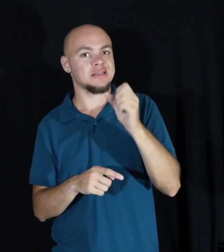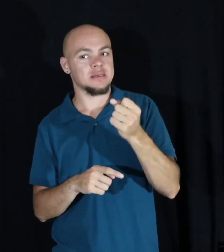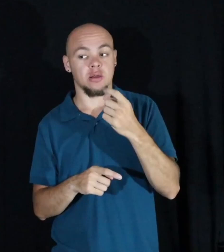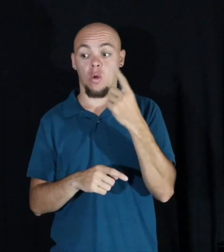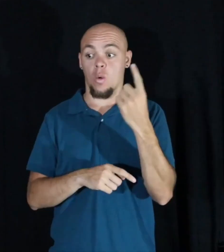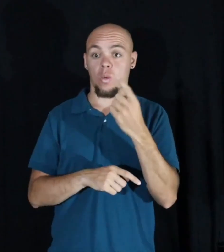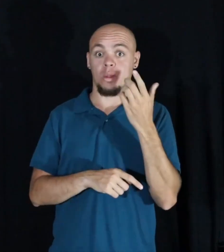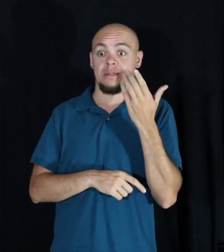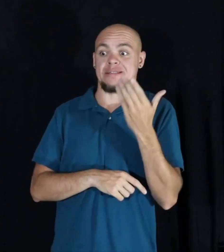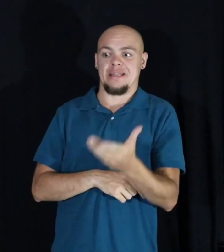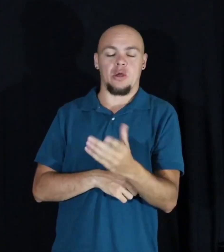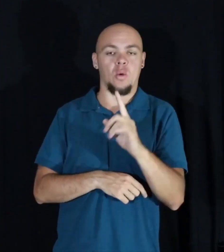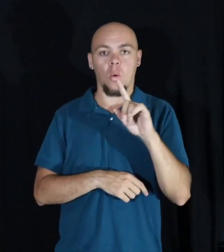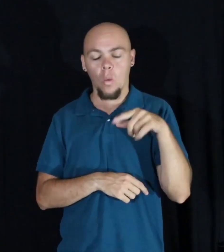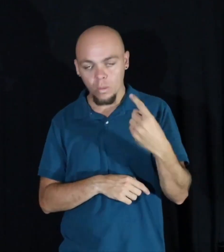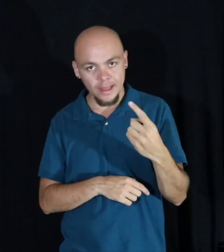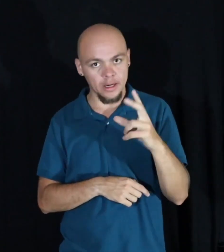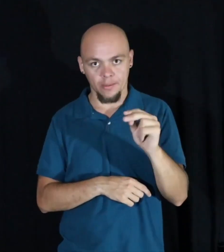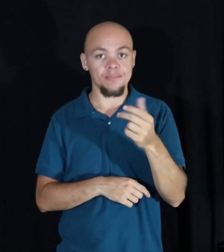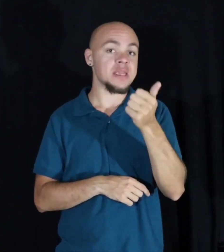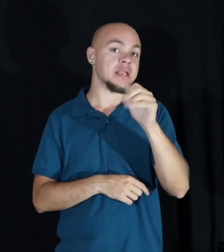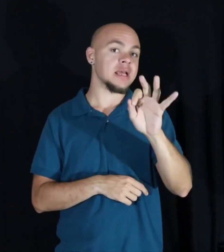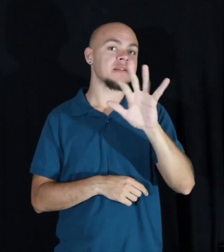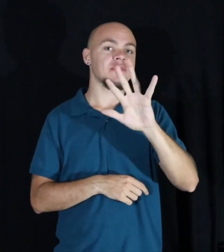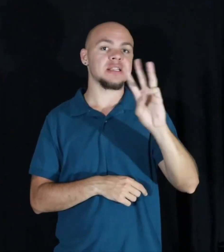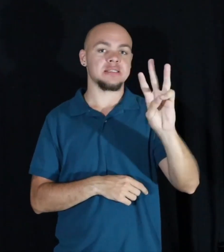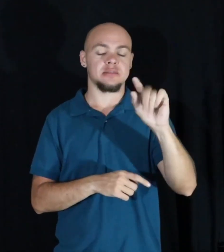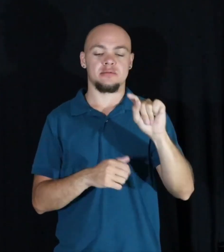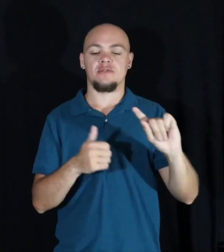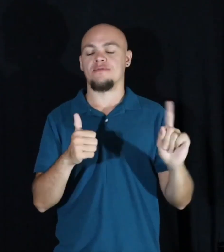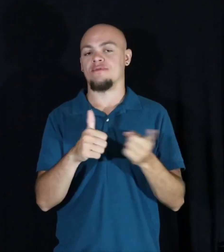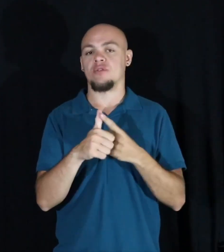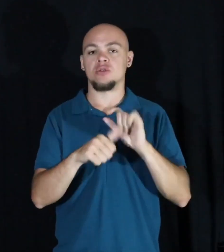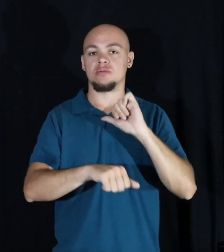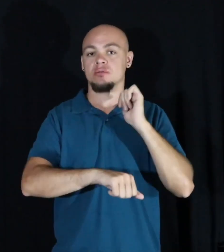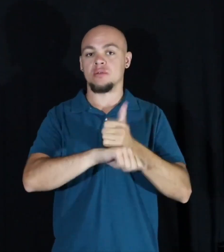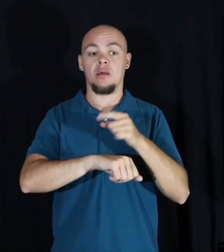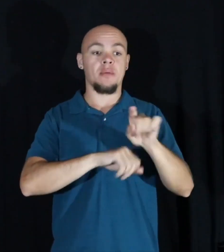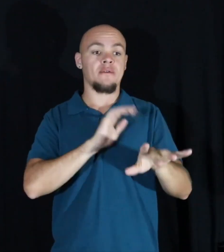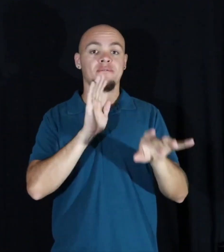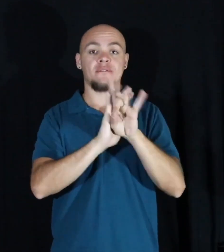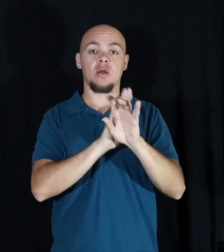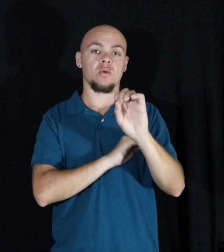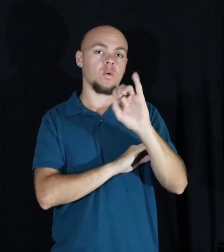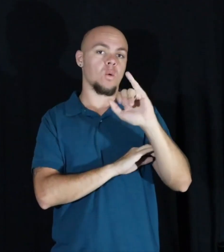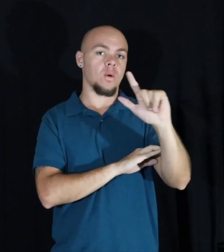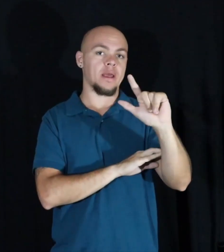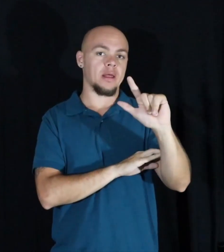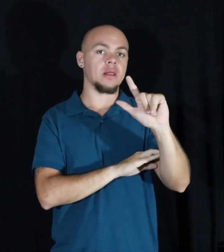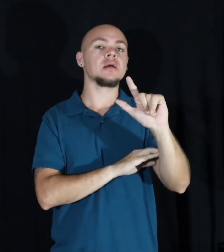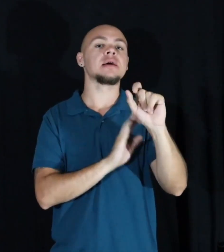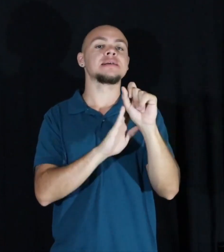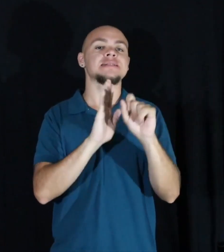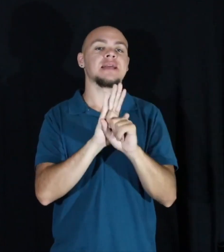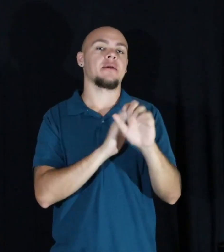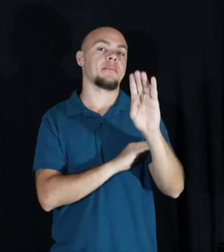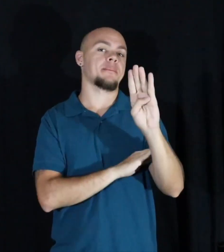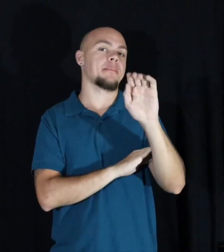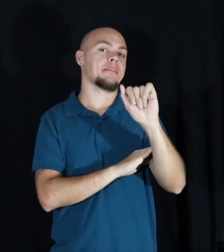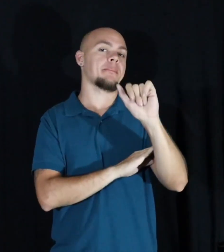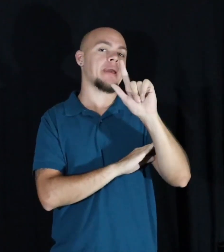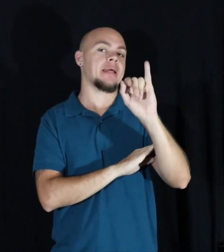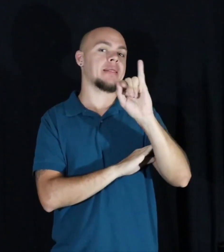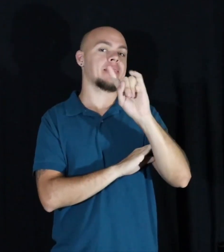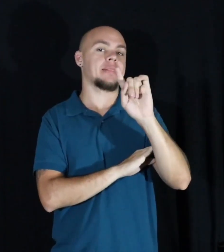there. Actually, in 1956, that was when they first found oil in the state of Belize in the southmost part of